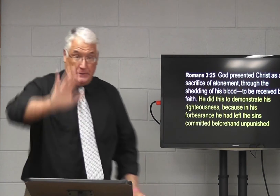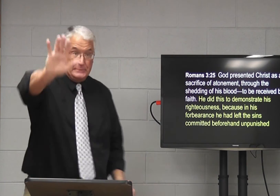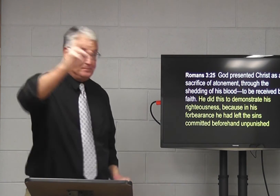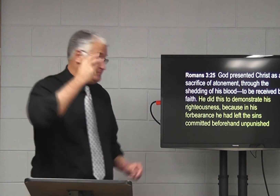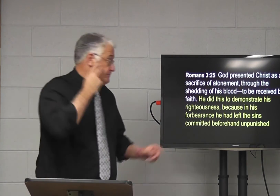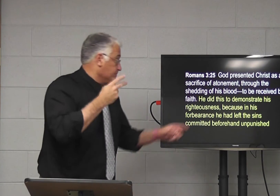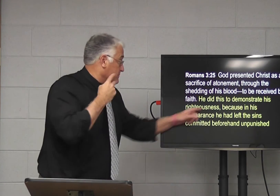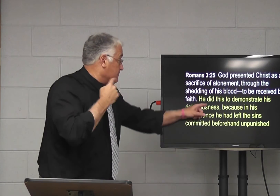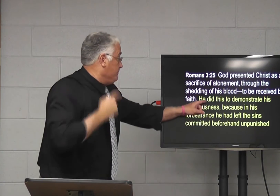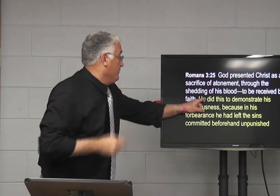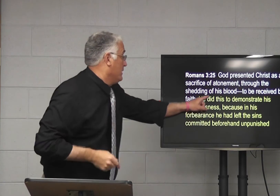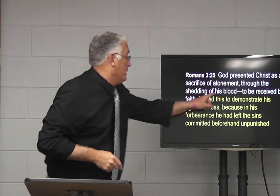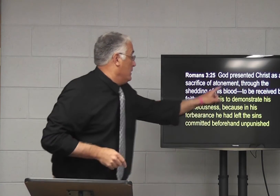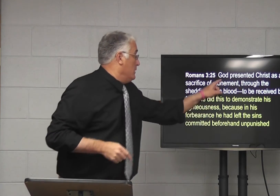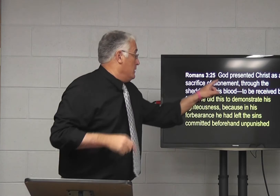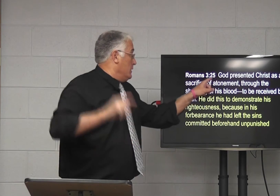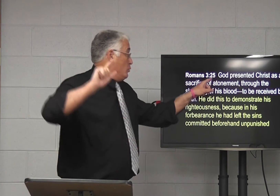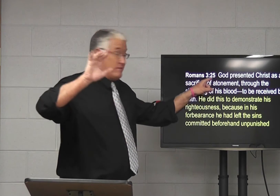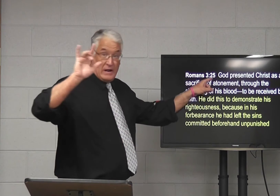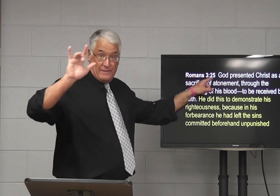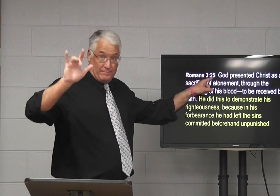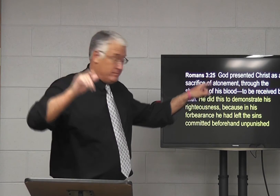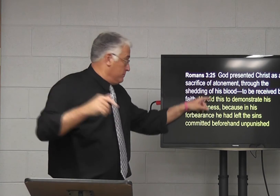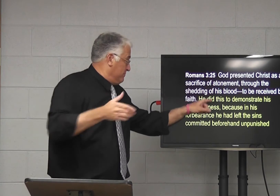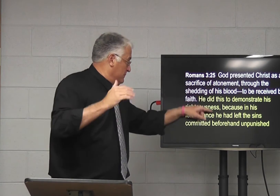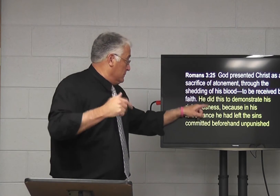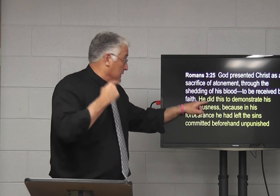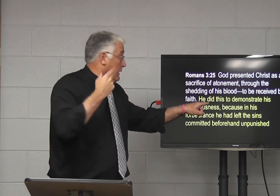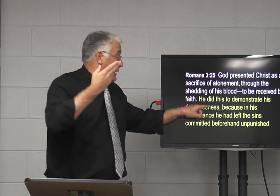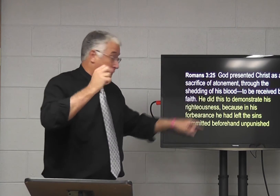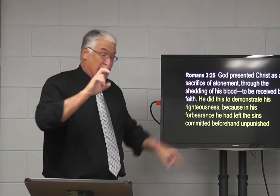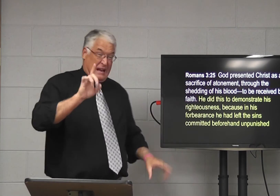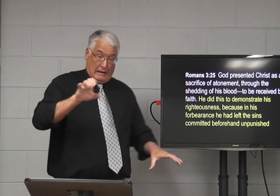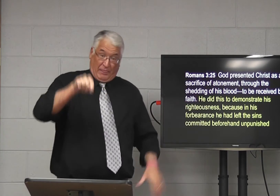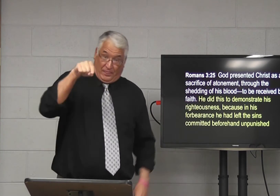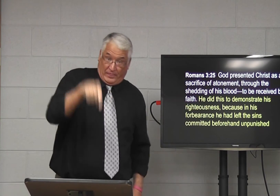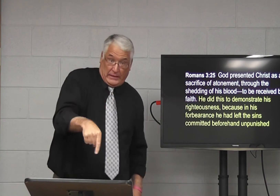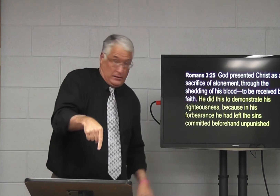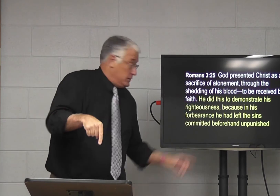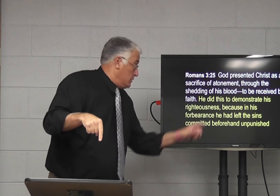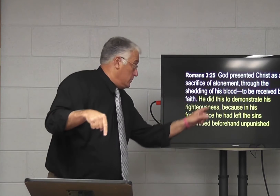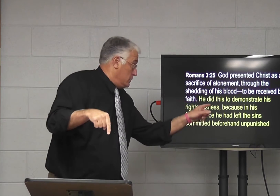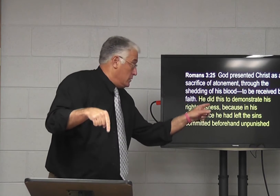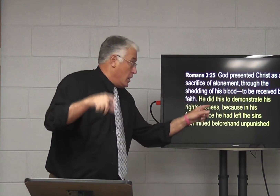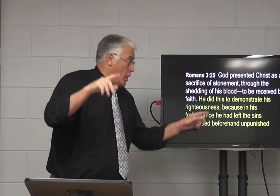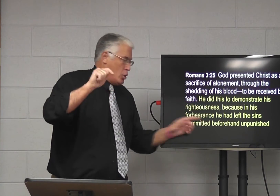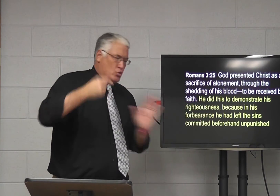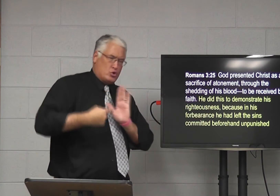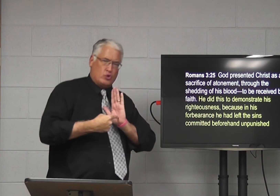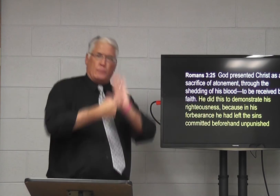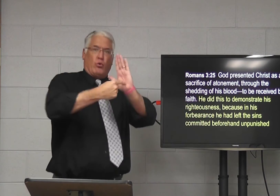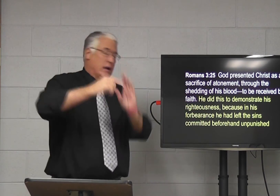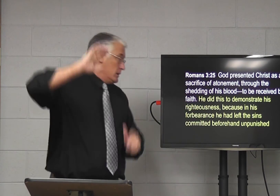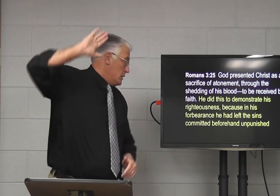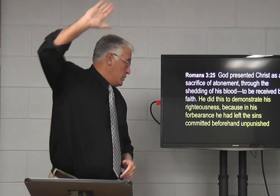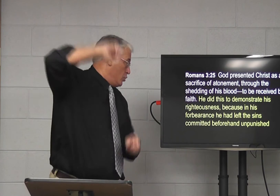verse 25. It says, he did this to demonstrate